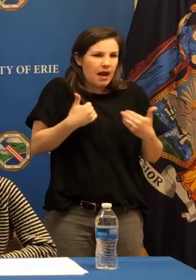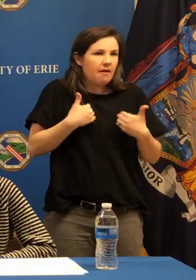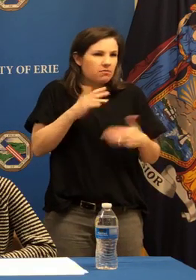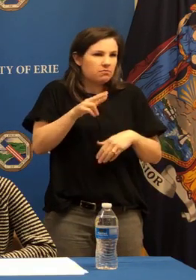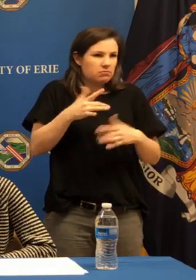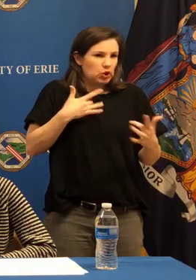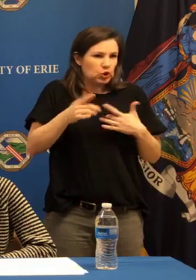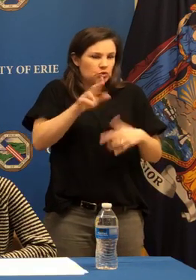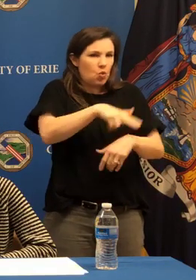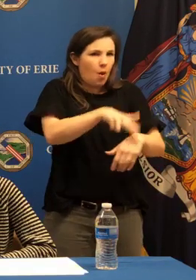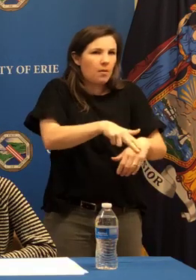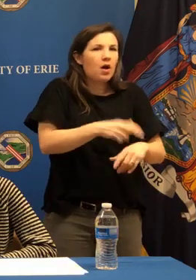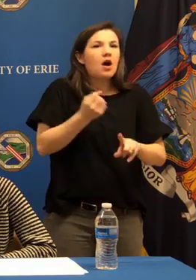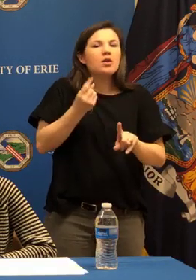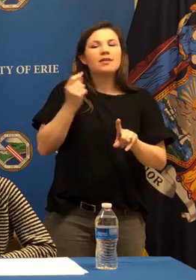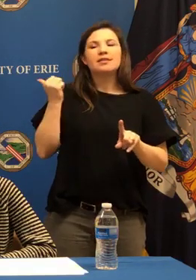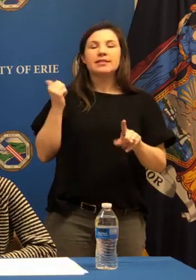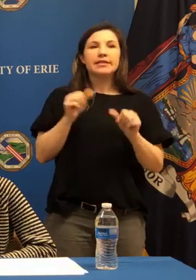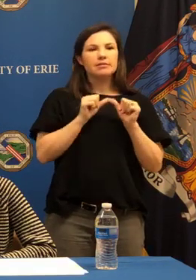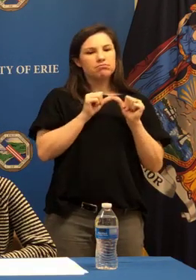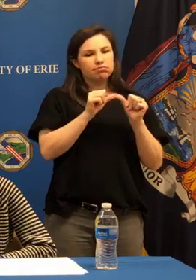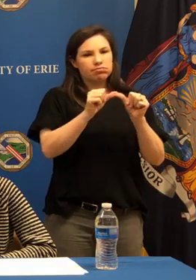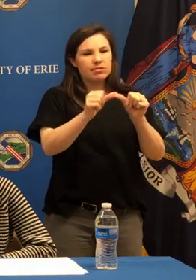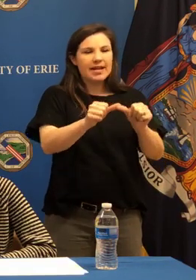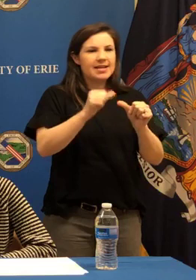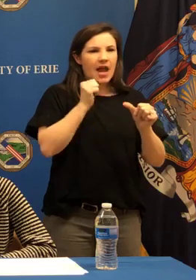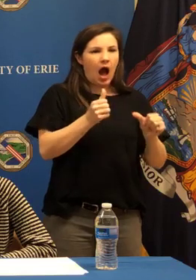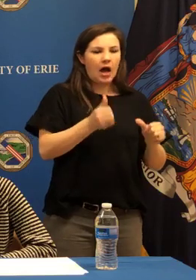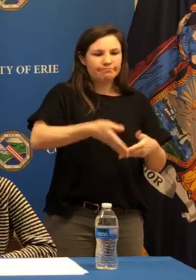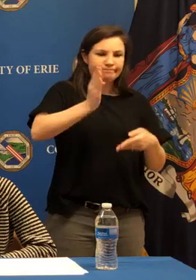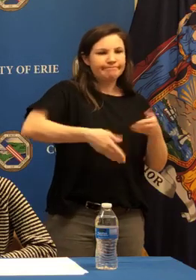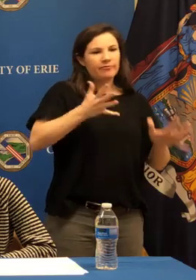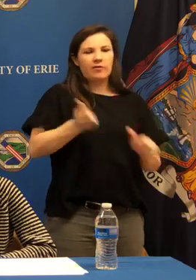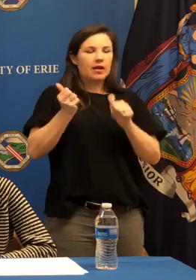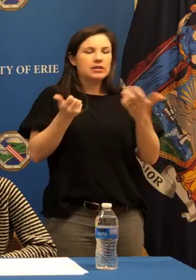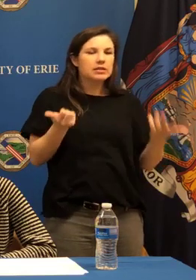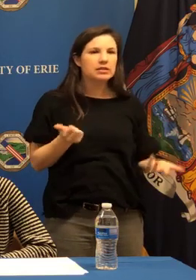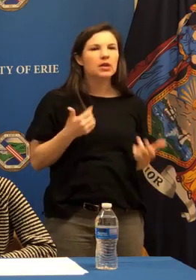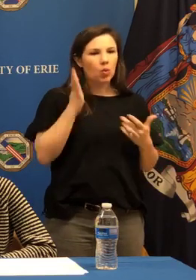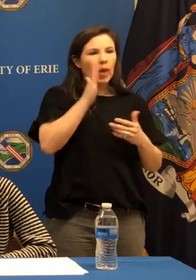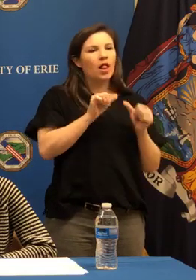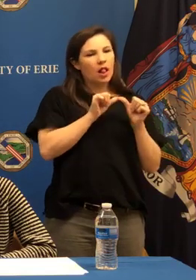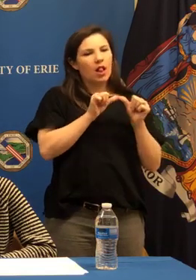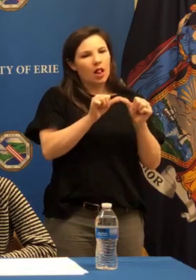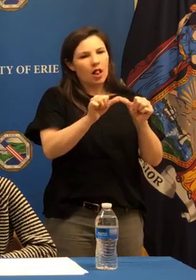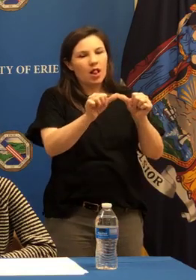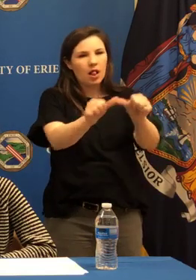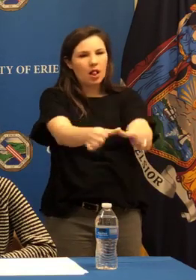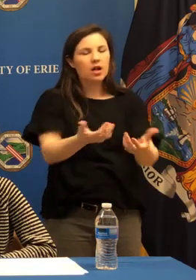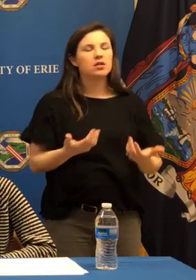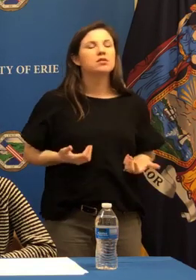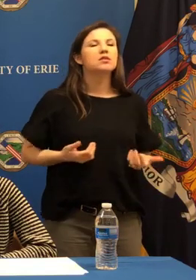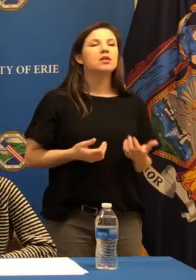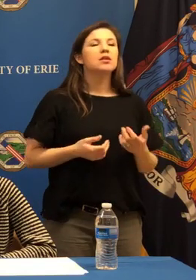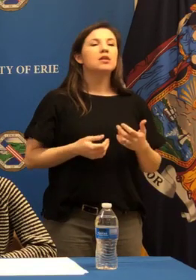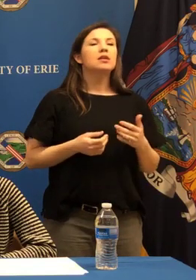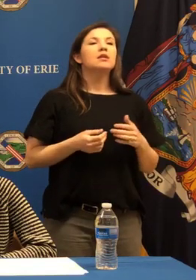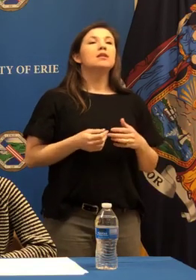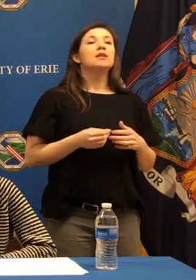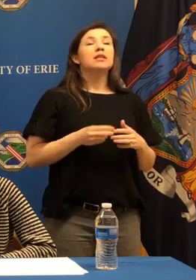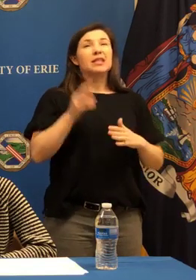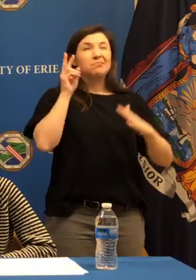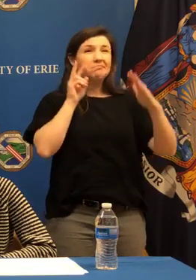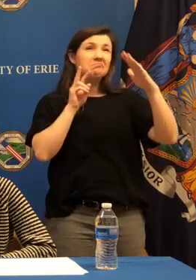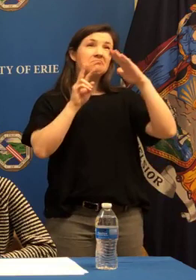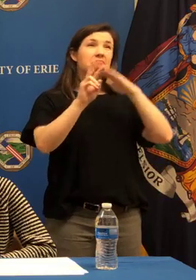that this is a marathon, not a sprint. This is not going to end in a few days. There are projections that by the time